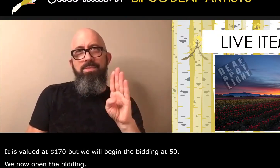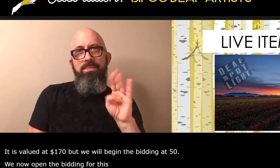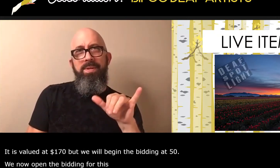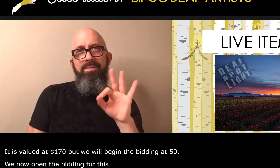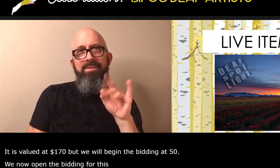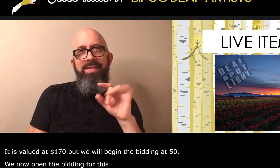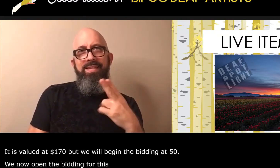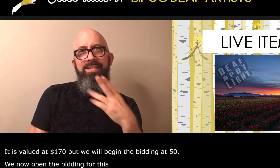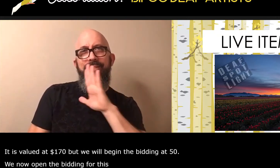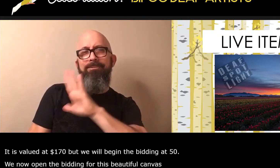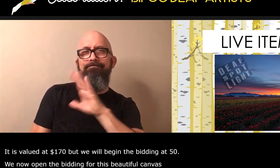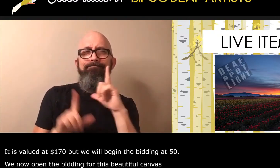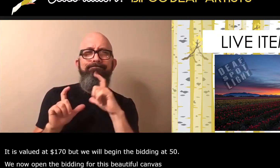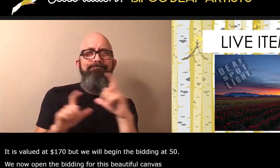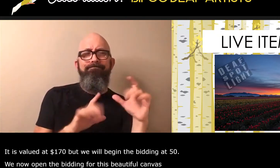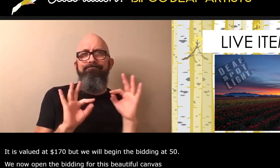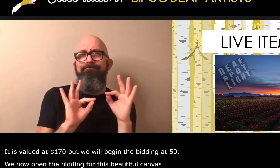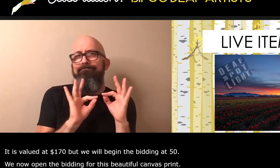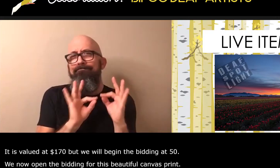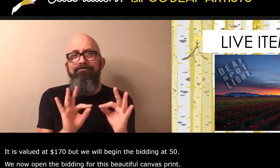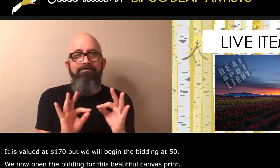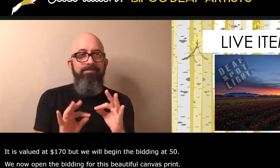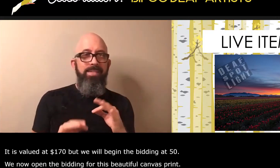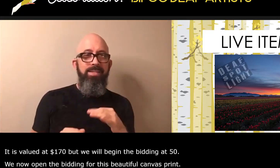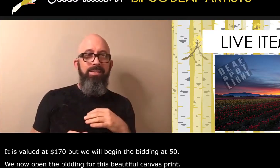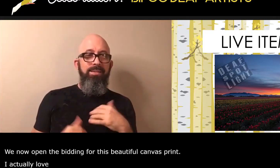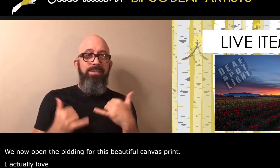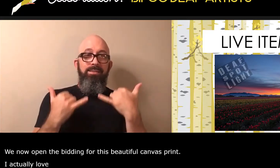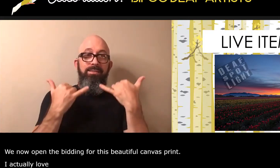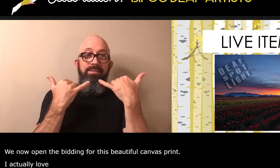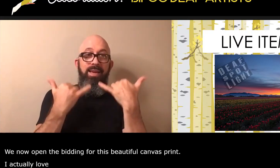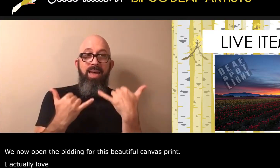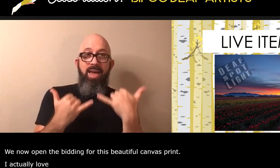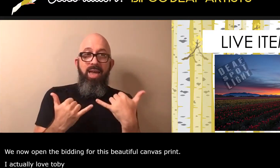print. I actually love Toby Fitch's work.